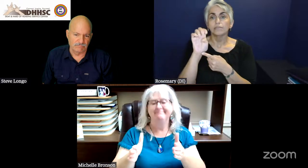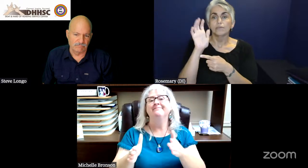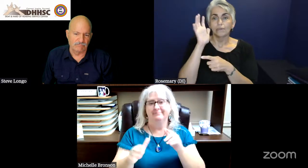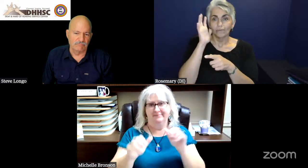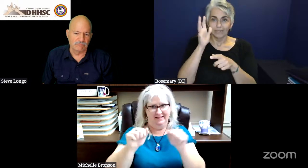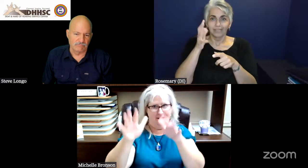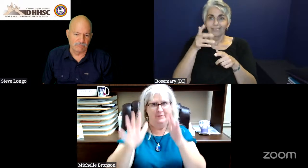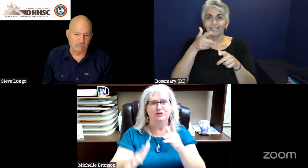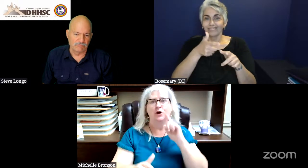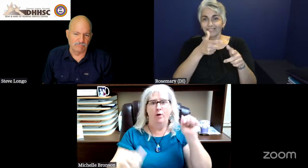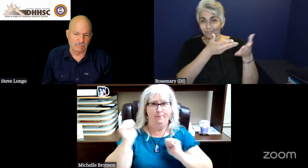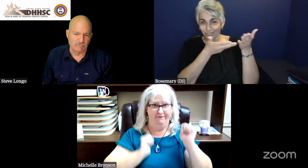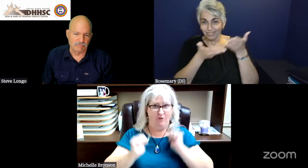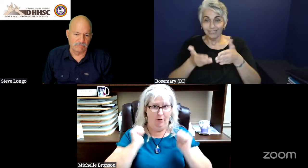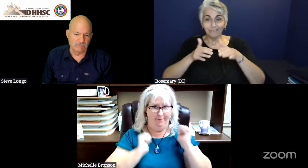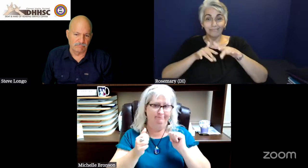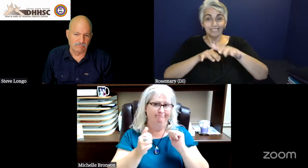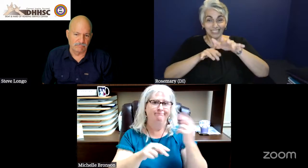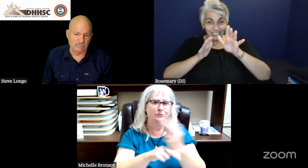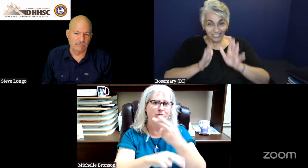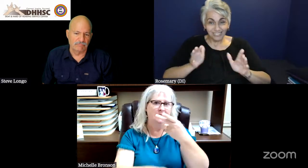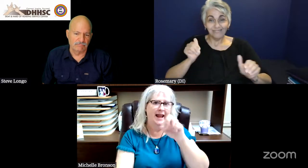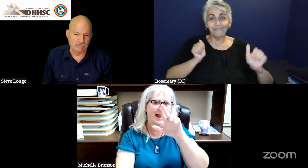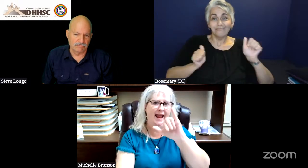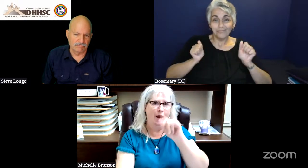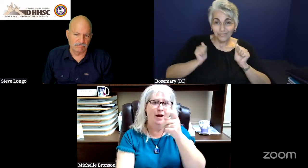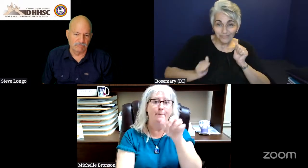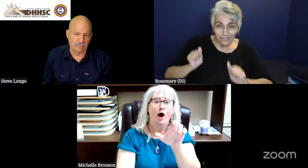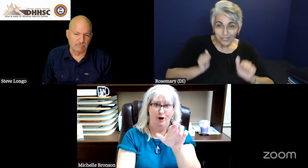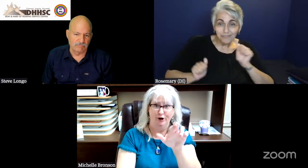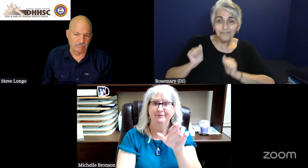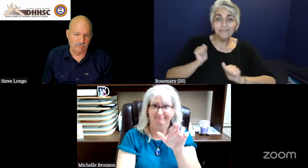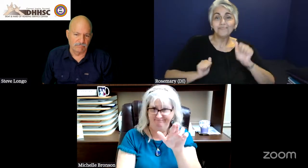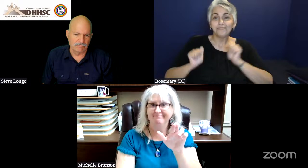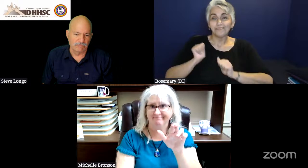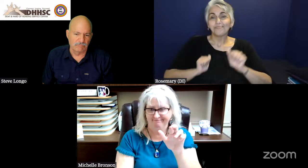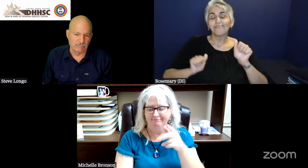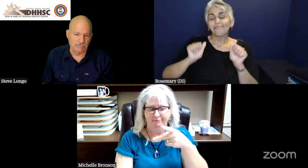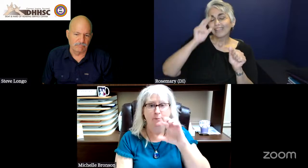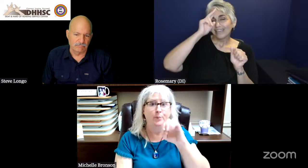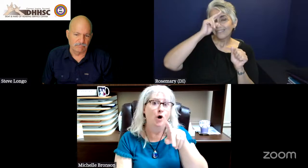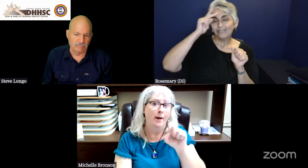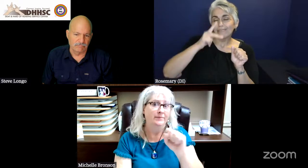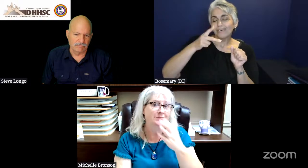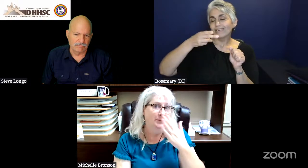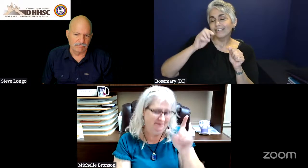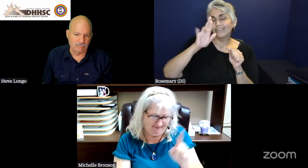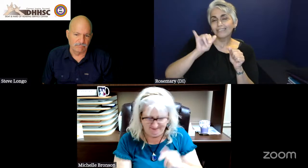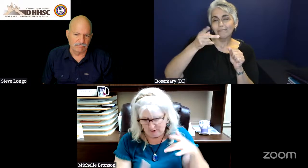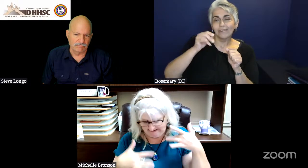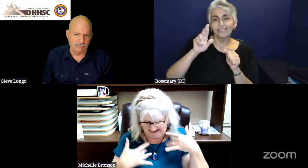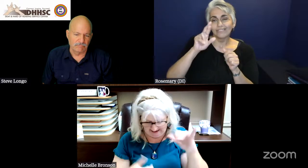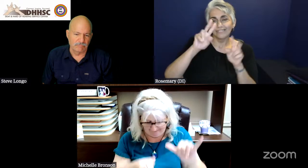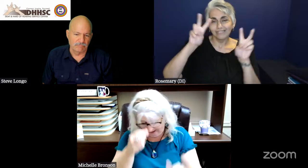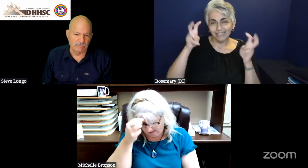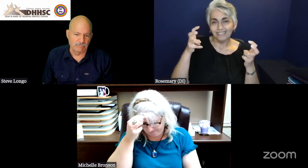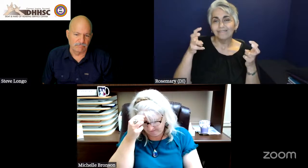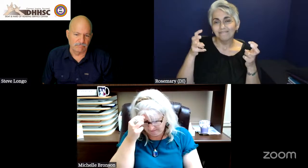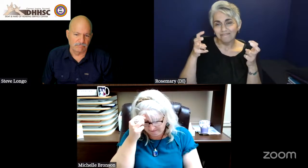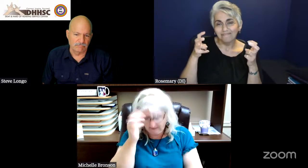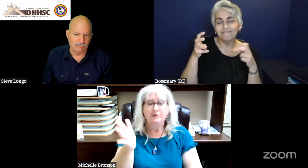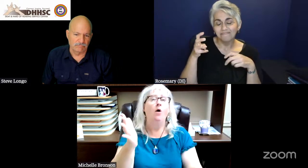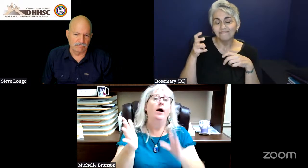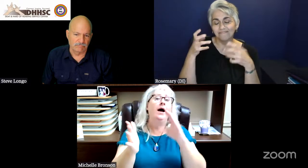an artist tree, and we'll bring we'll bring in magicians and